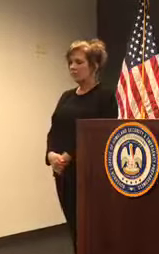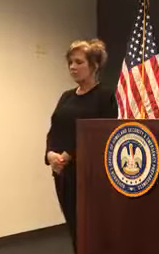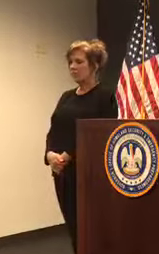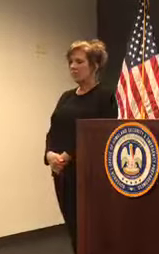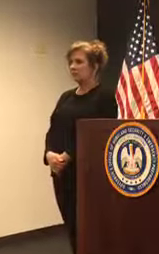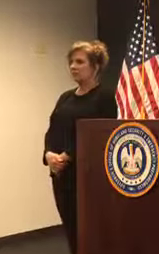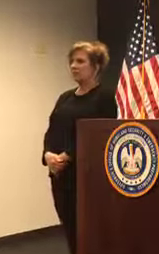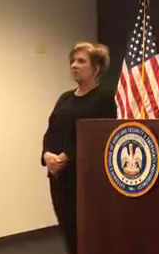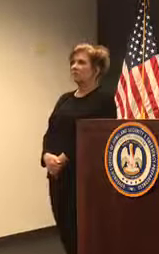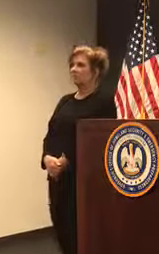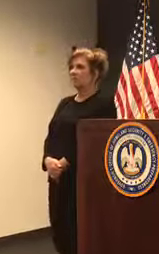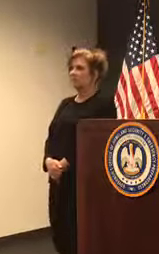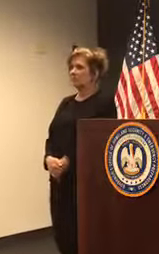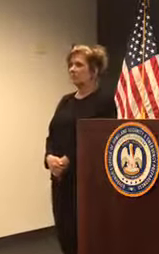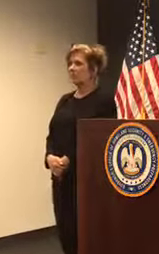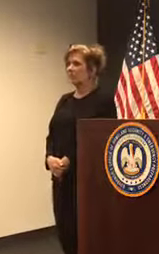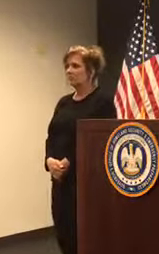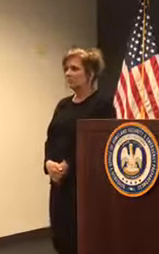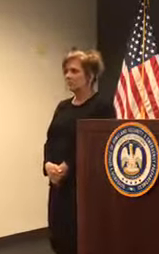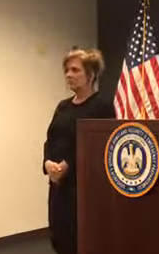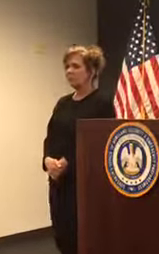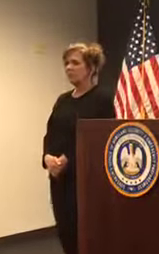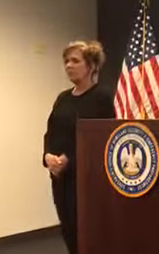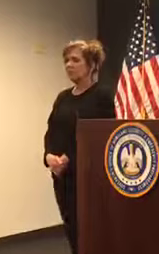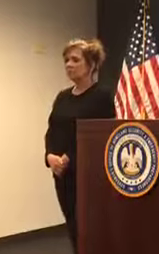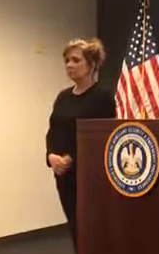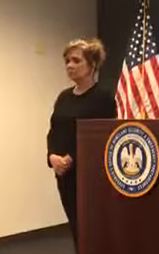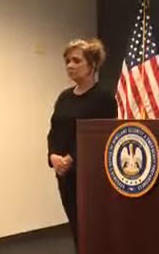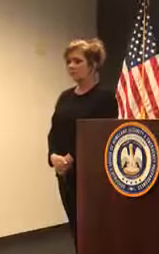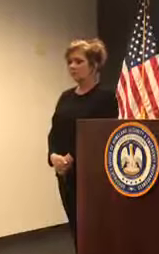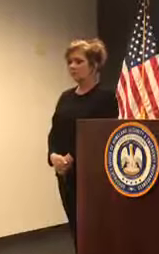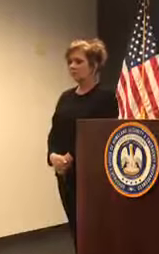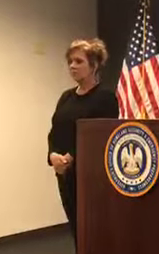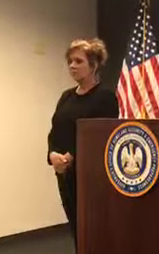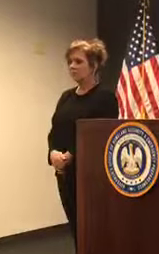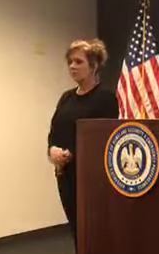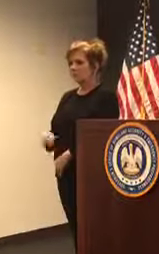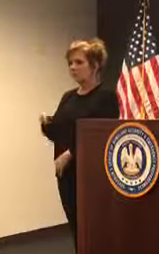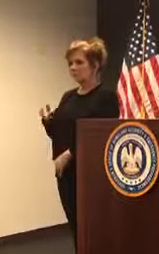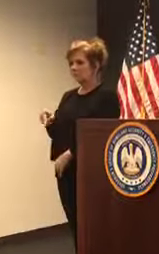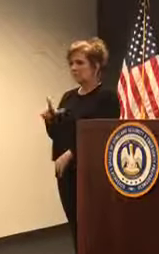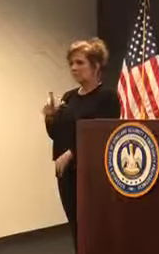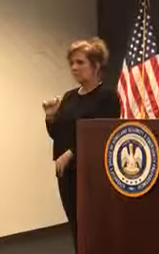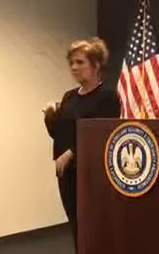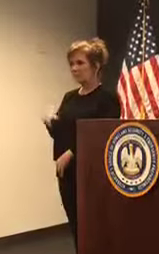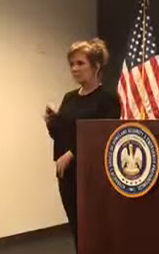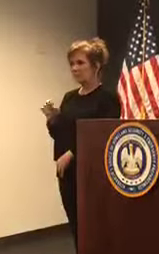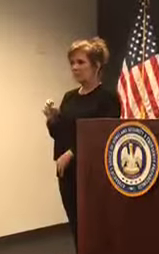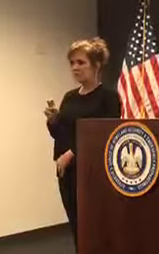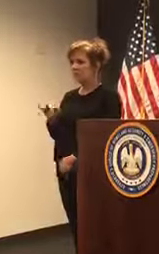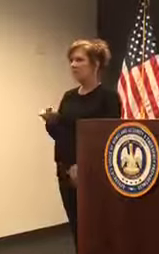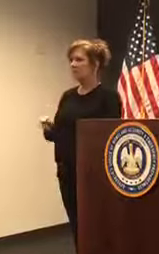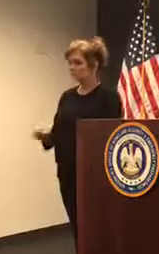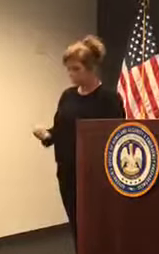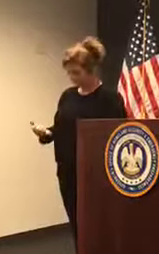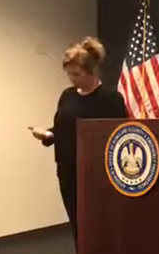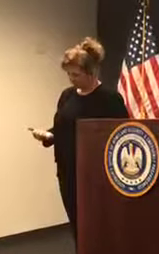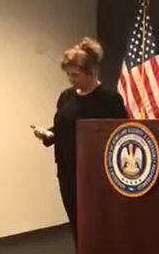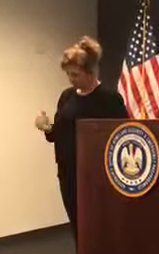West Coast taking 5 days. Below the surface, I don't see the lake with it being available to